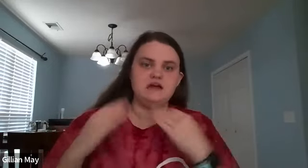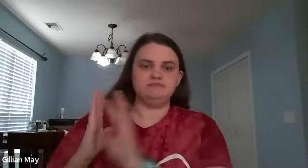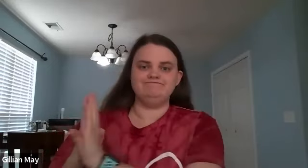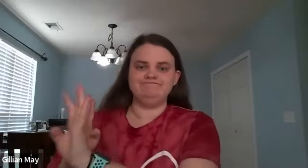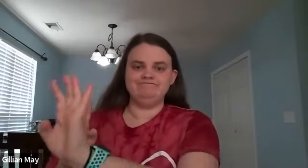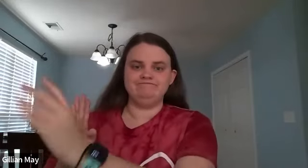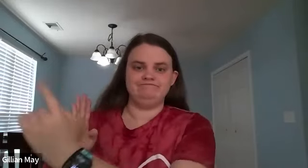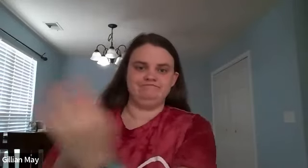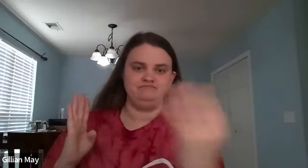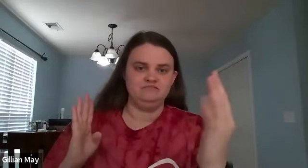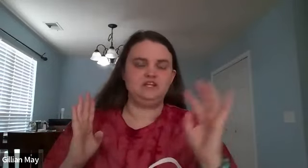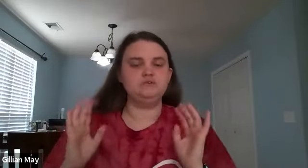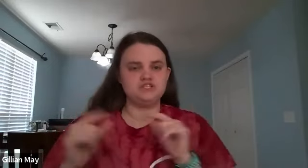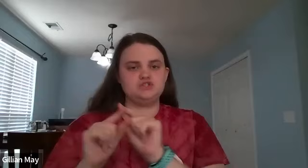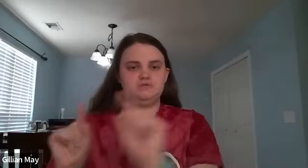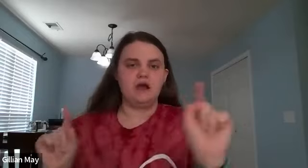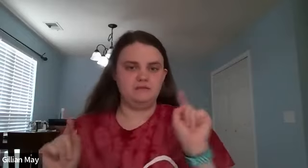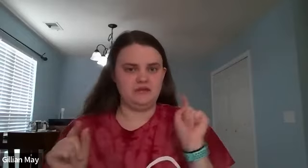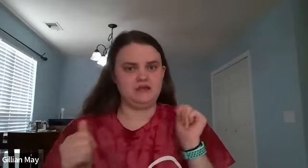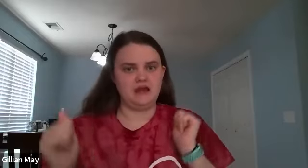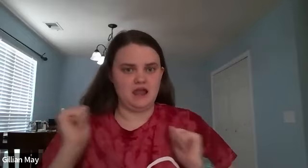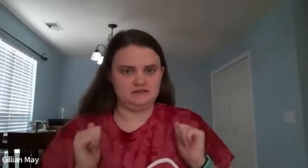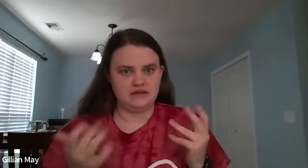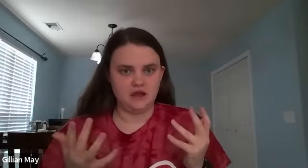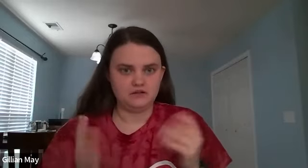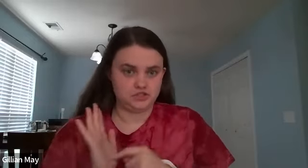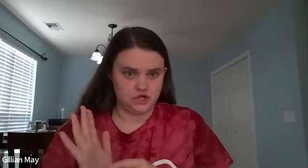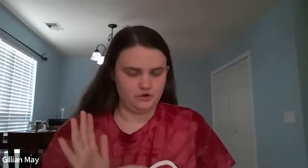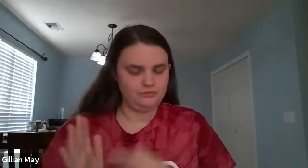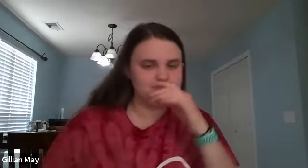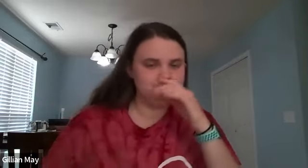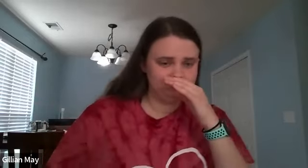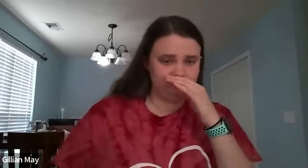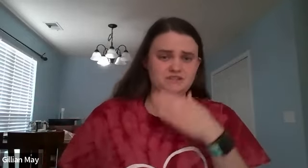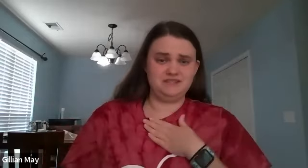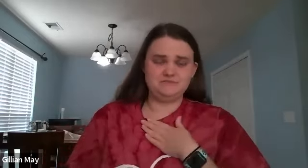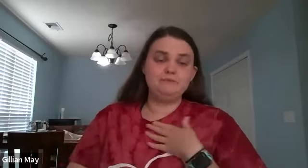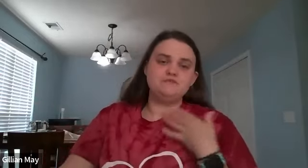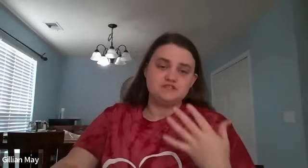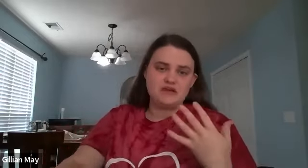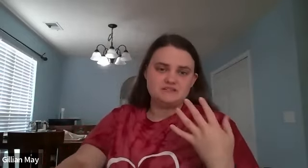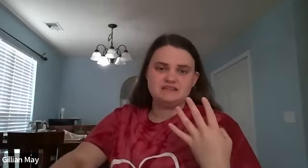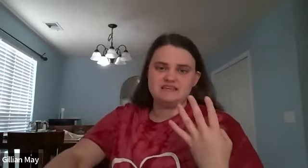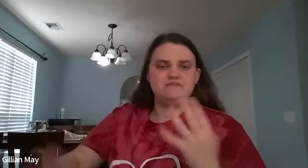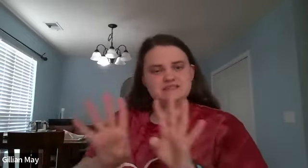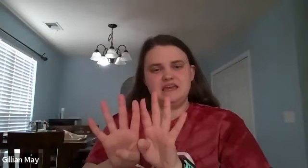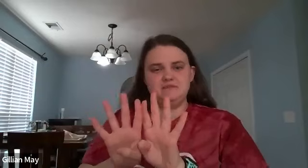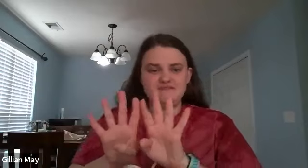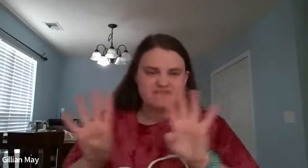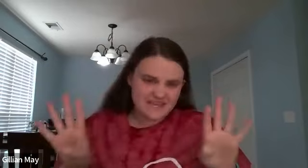have a, like you would describe it and kind of act it out and show. Excuse me. So that's why I say fence can be